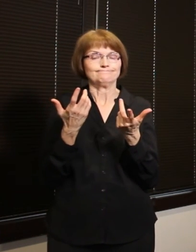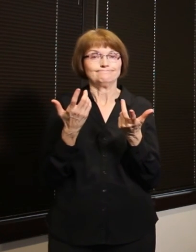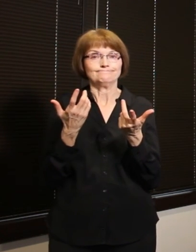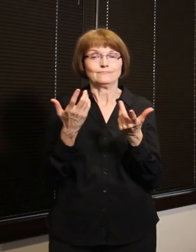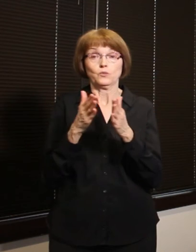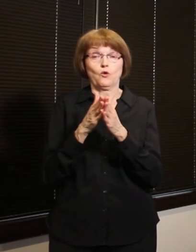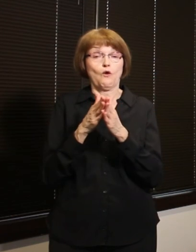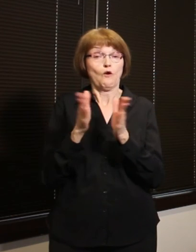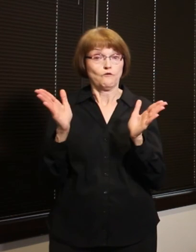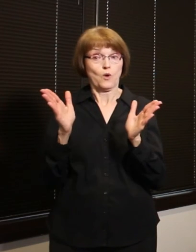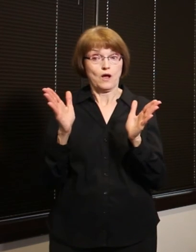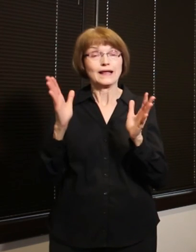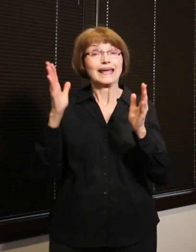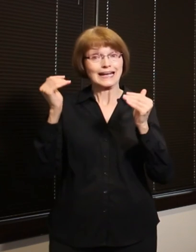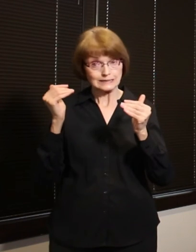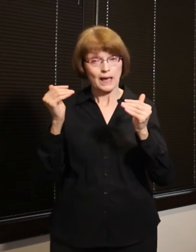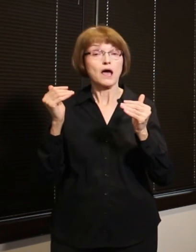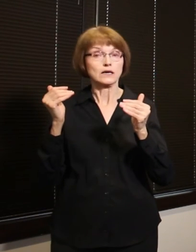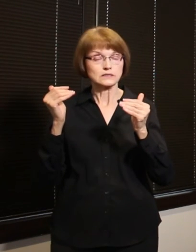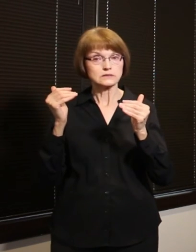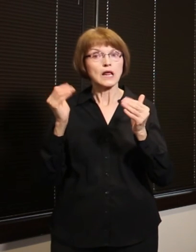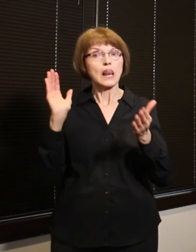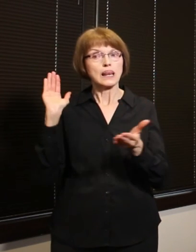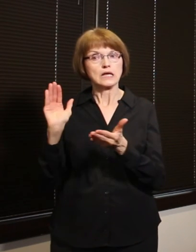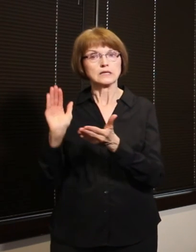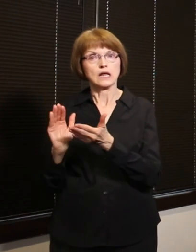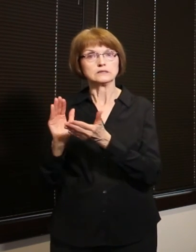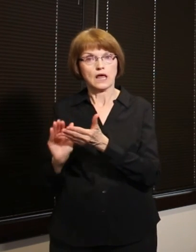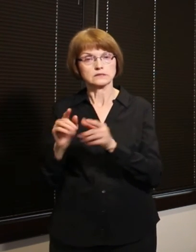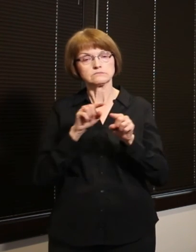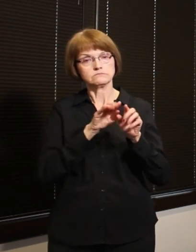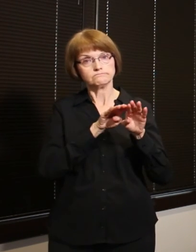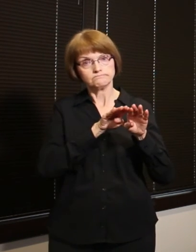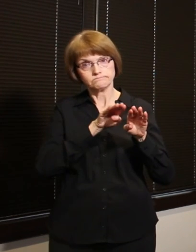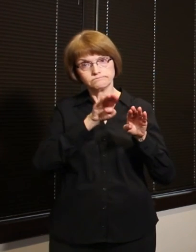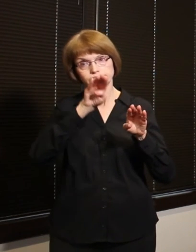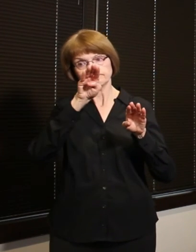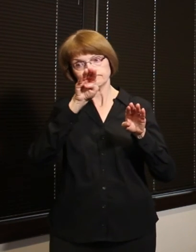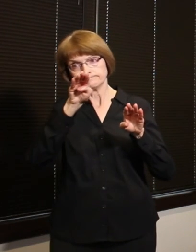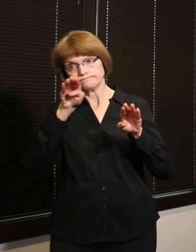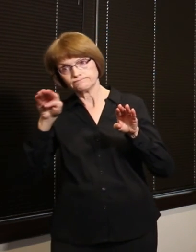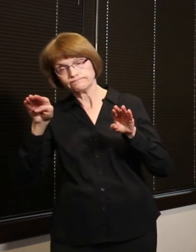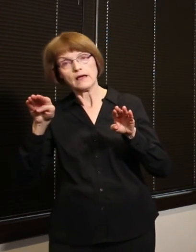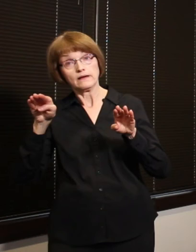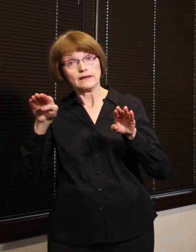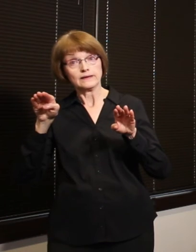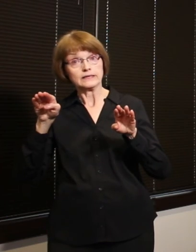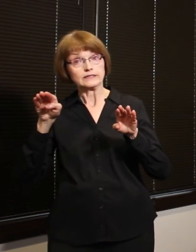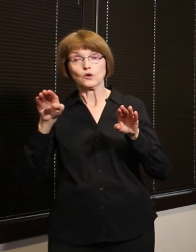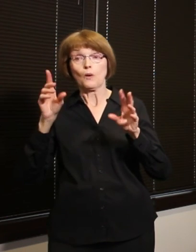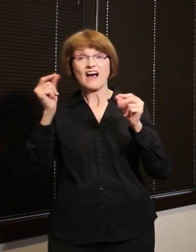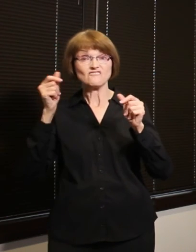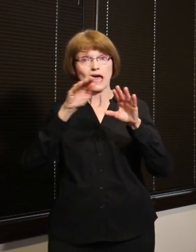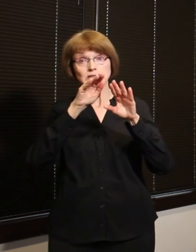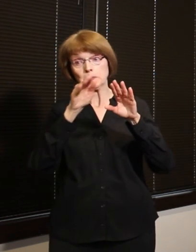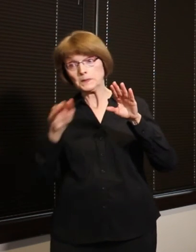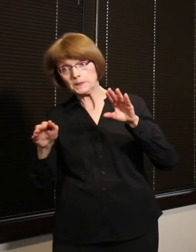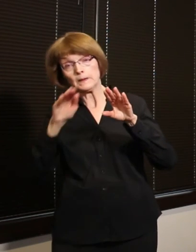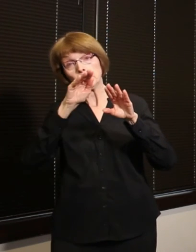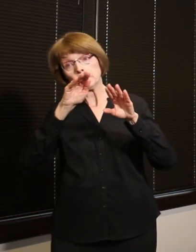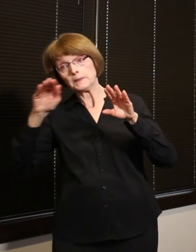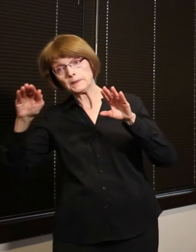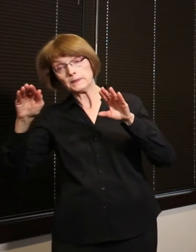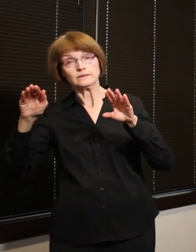Overall, we expect the trend to keep coming down. And so how fast it comes down is entirely dependent